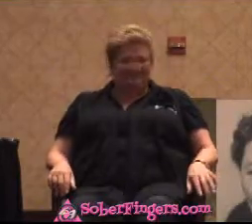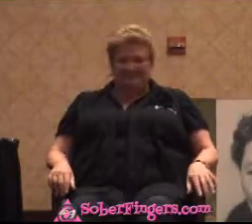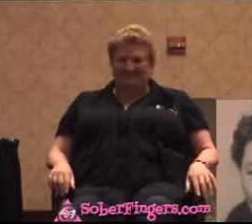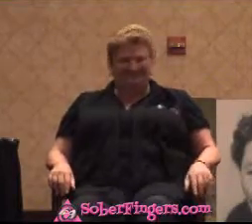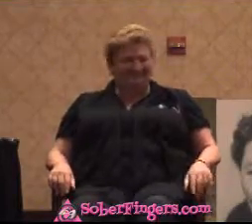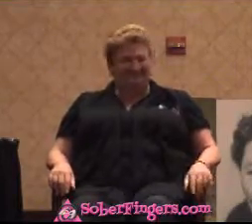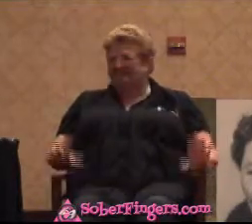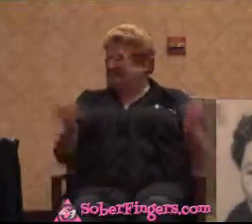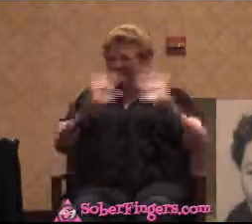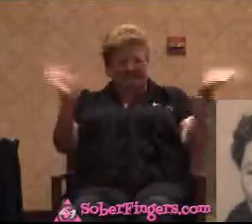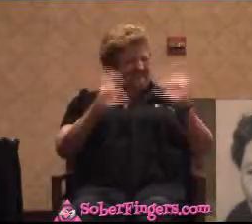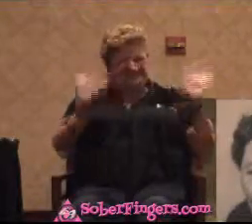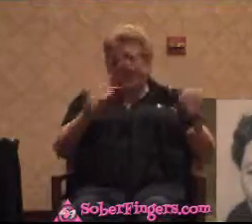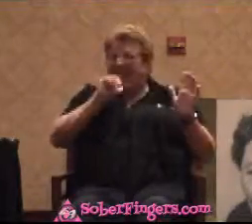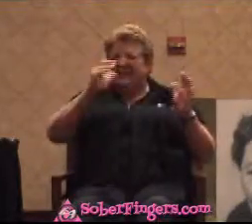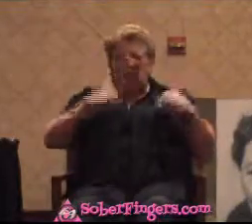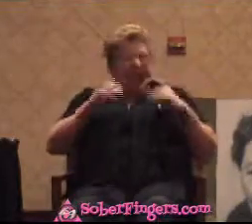This don't even have no taste to it.